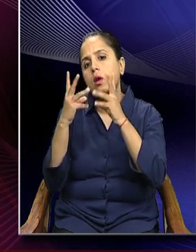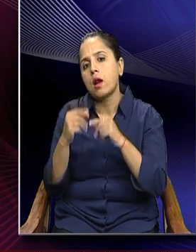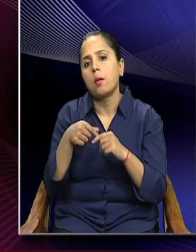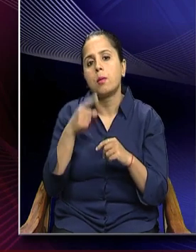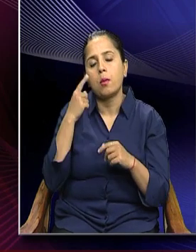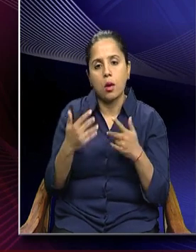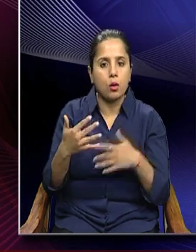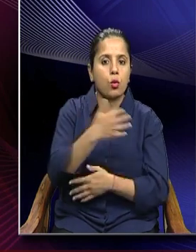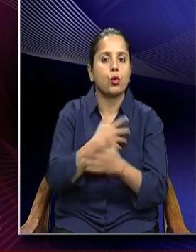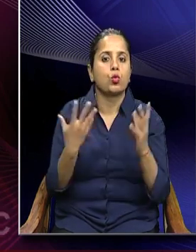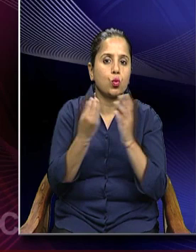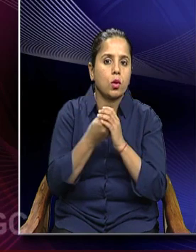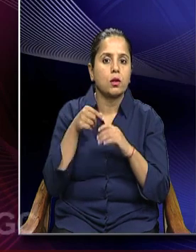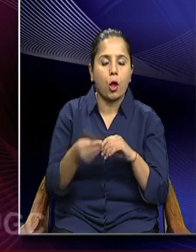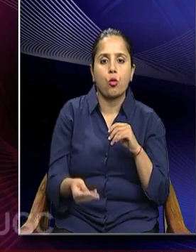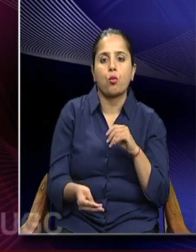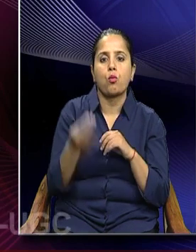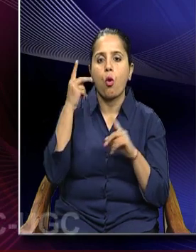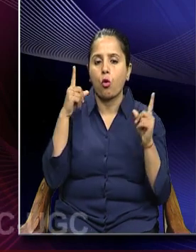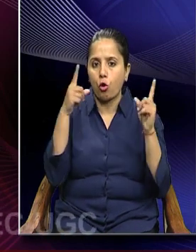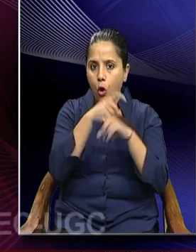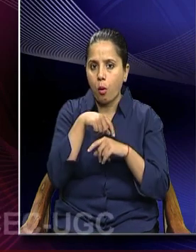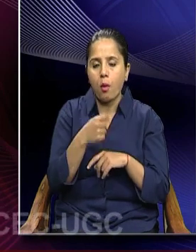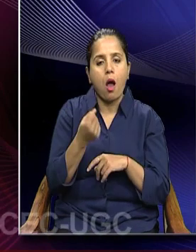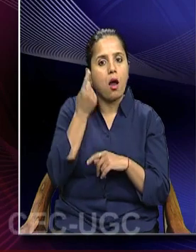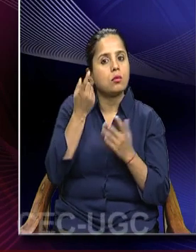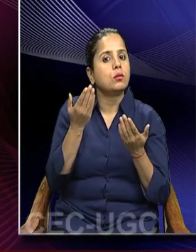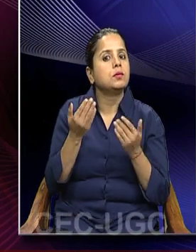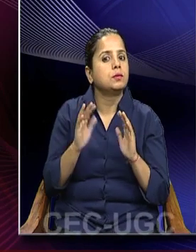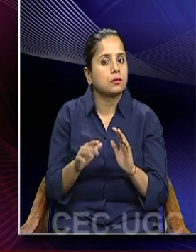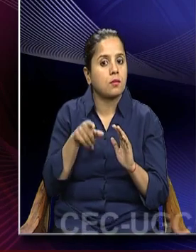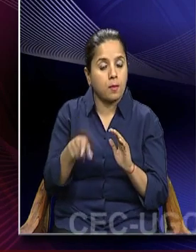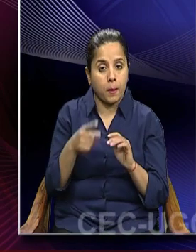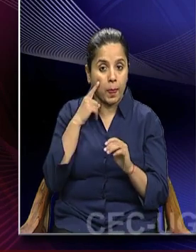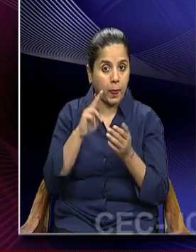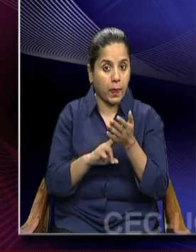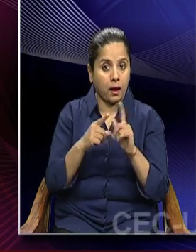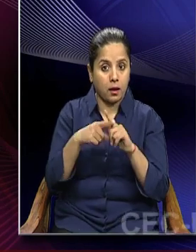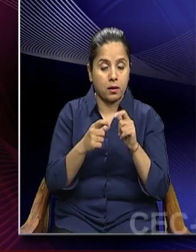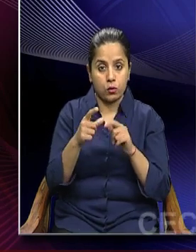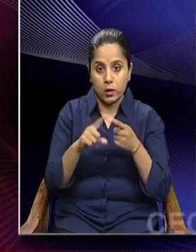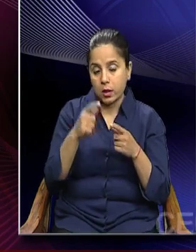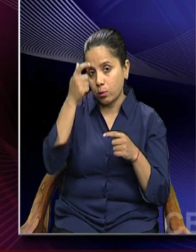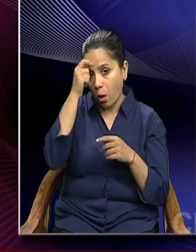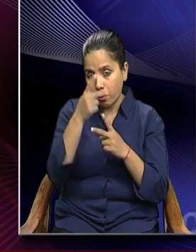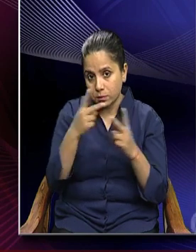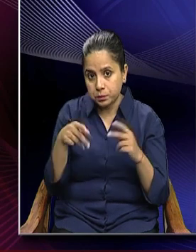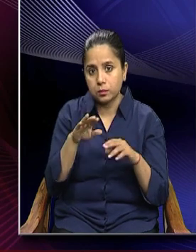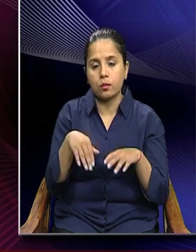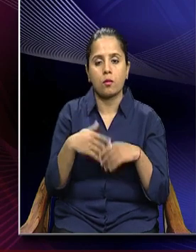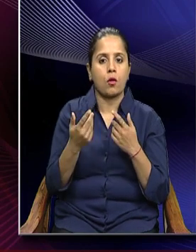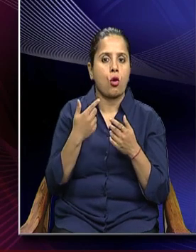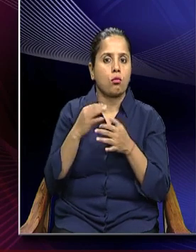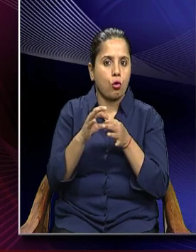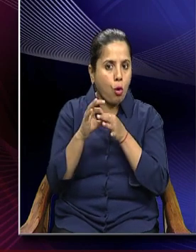together in order to gain a more comprehensive understanding of intricate problems and occurrences.